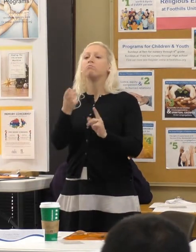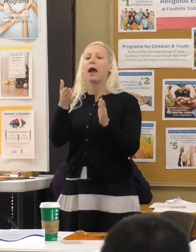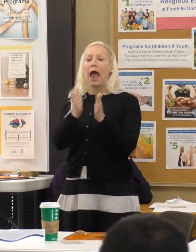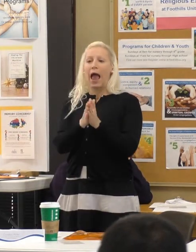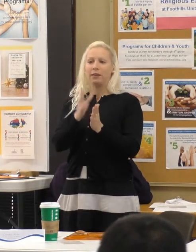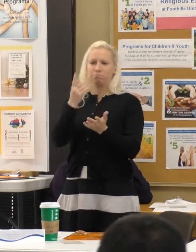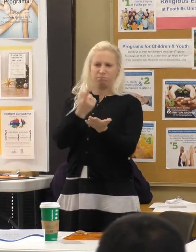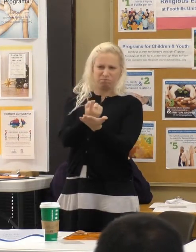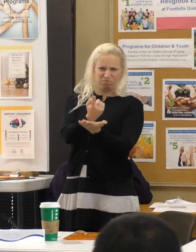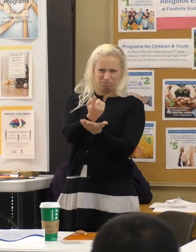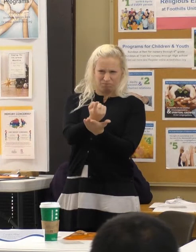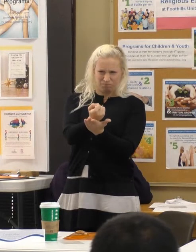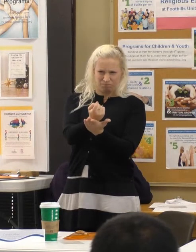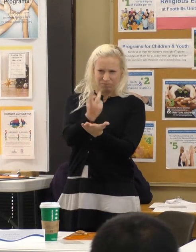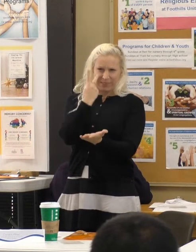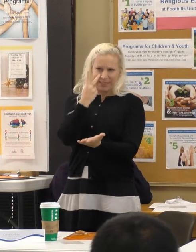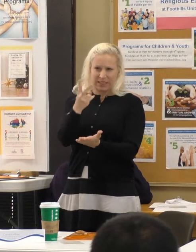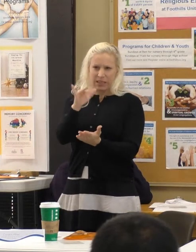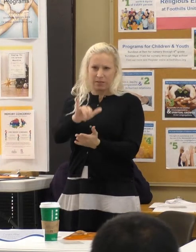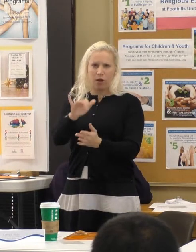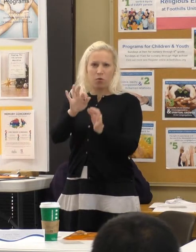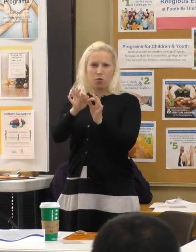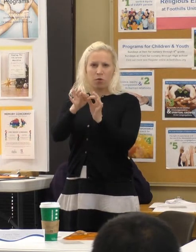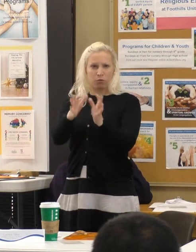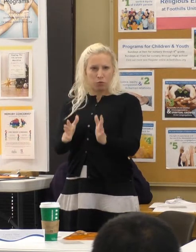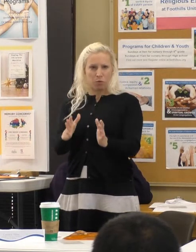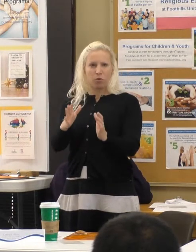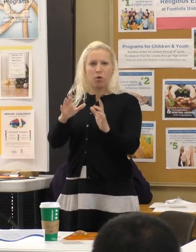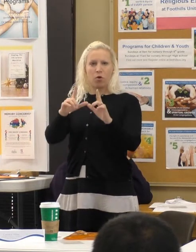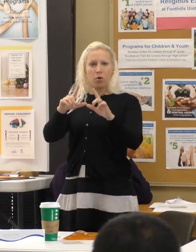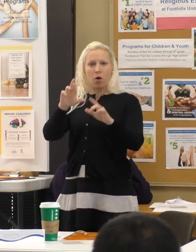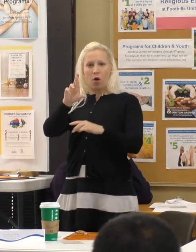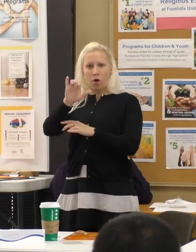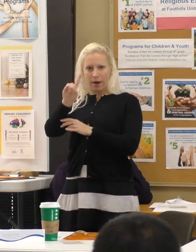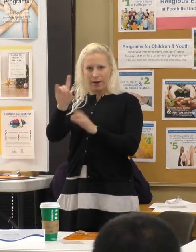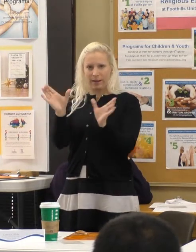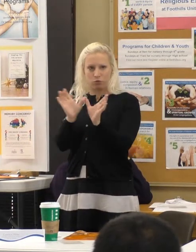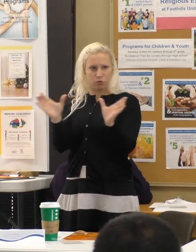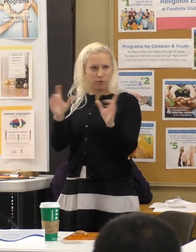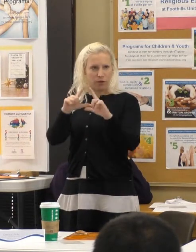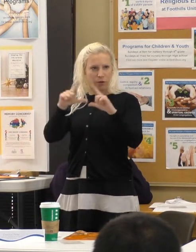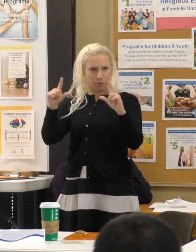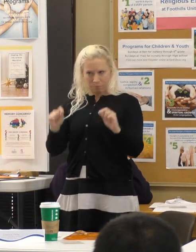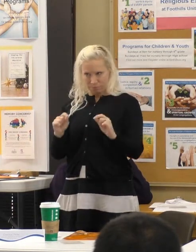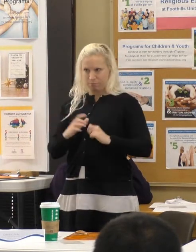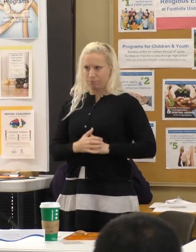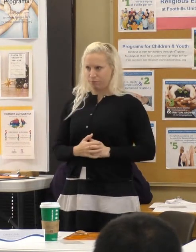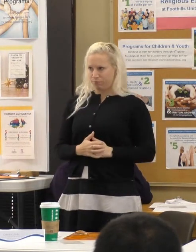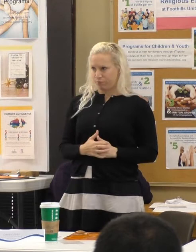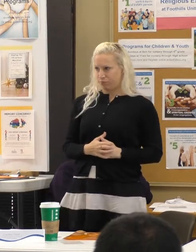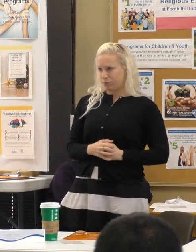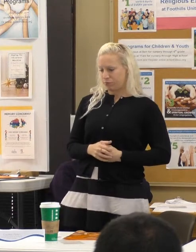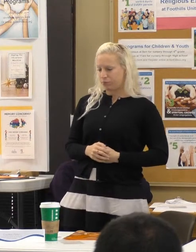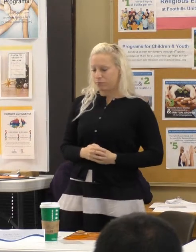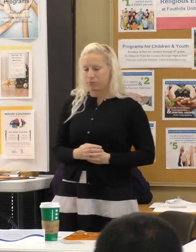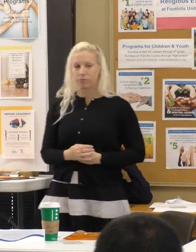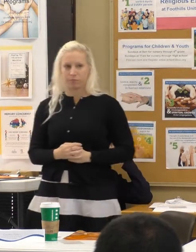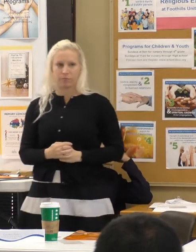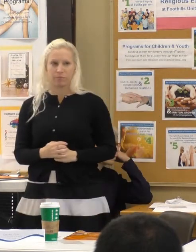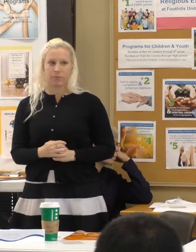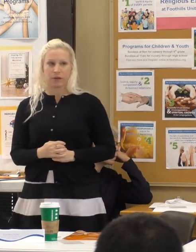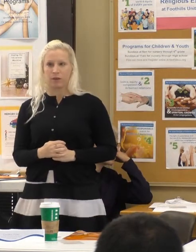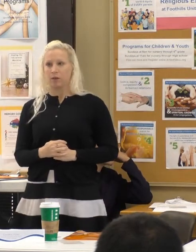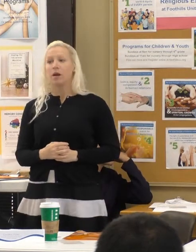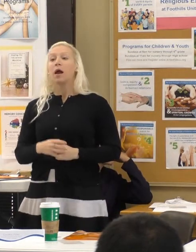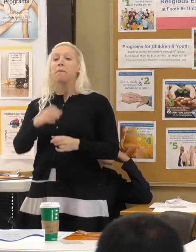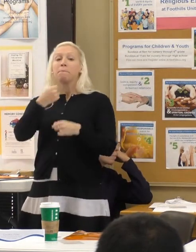if an interpreter comes up for a situation, you can always ask that interpreter to see their